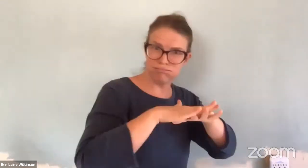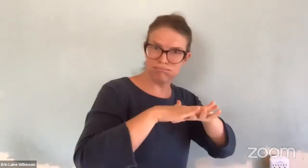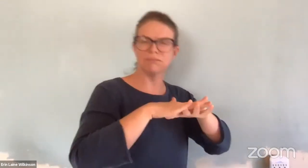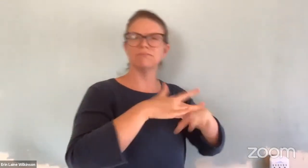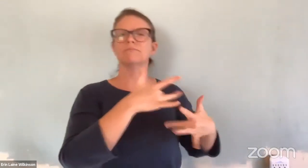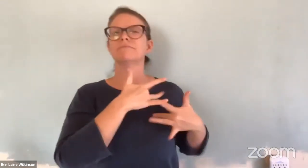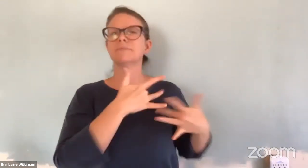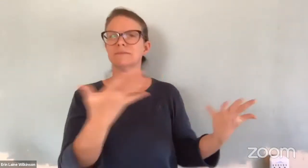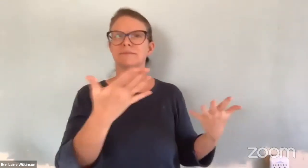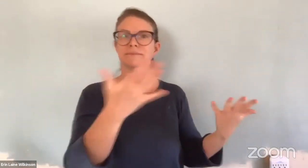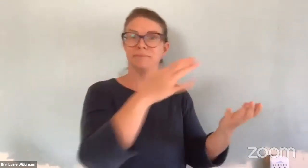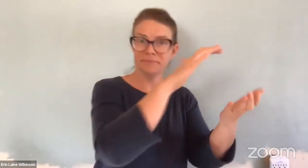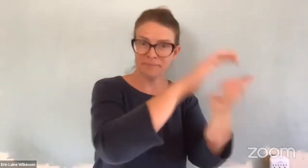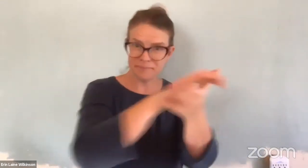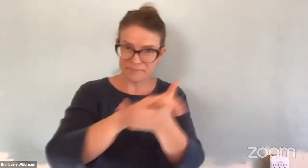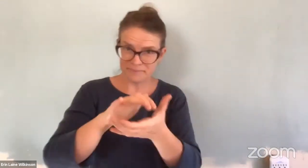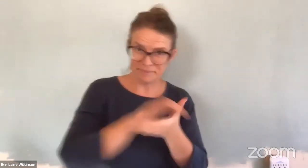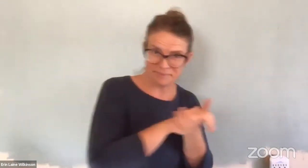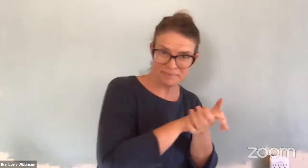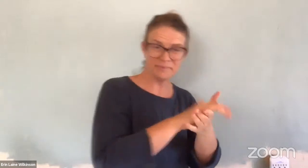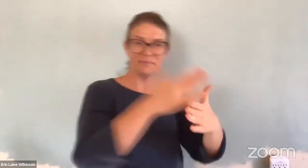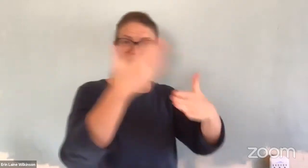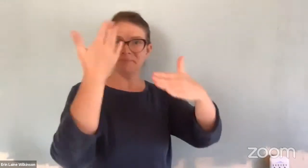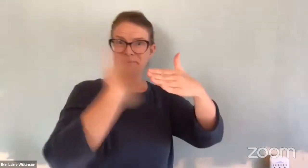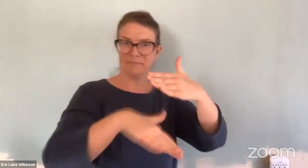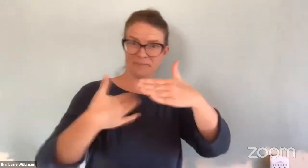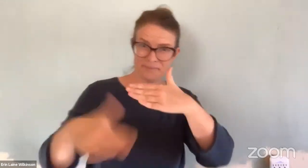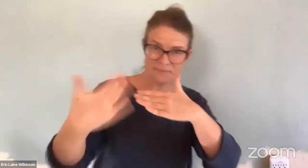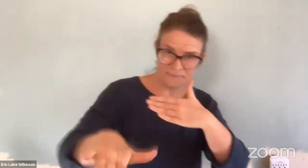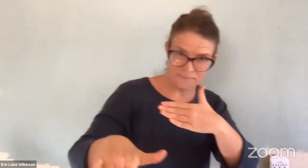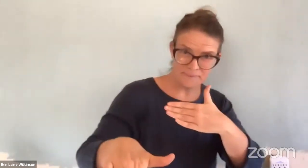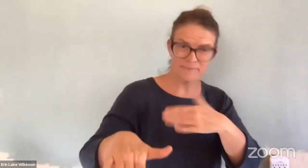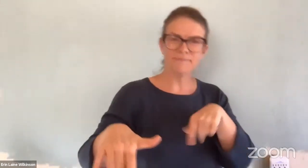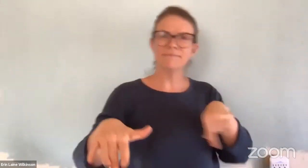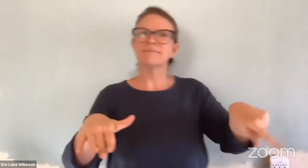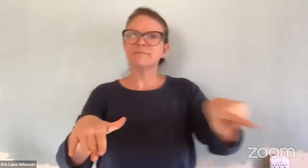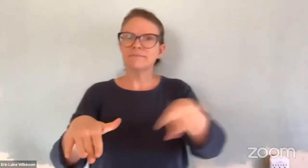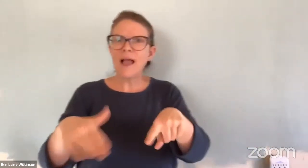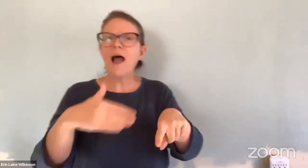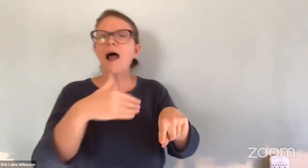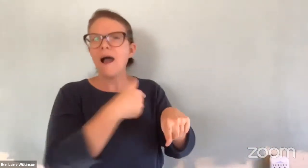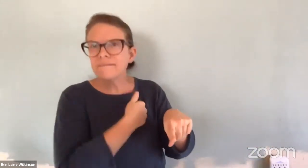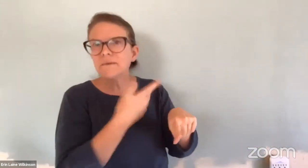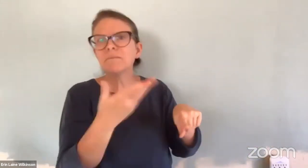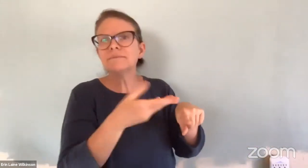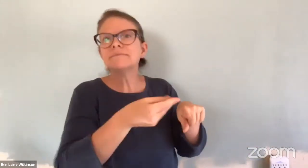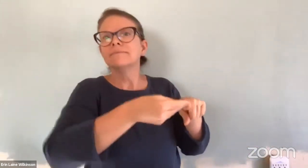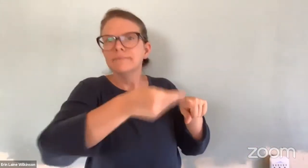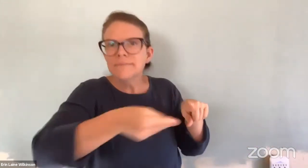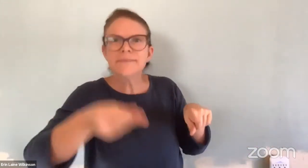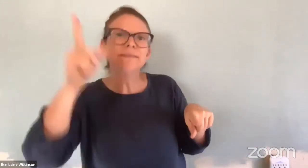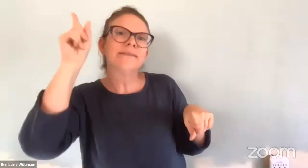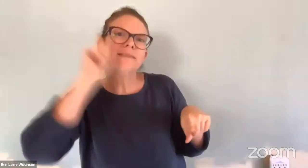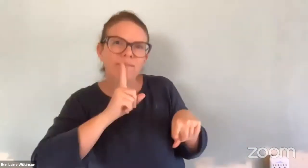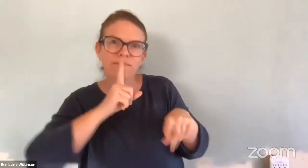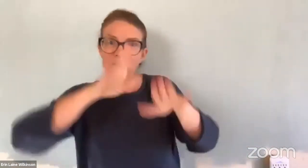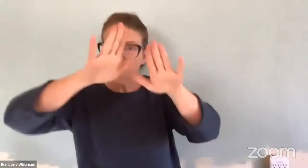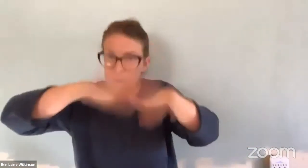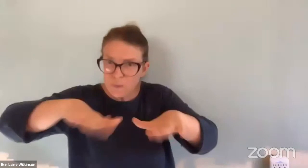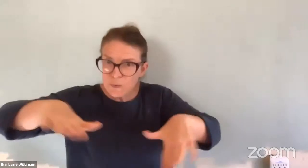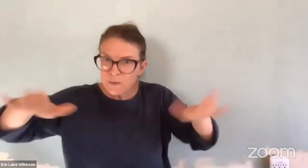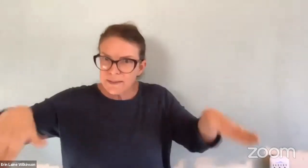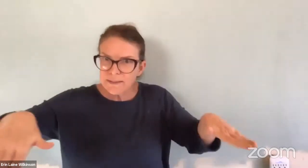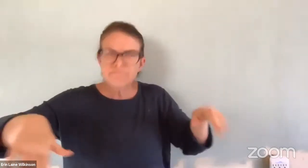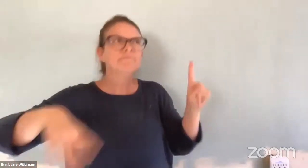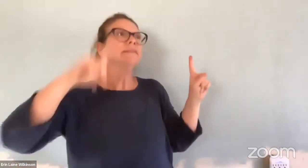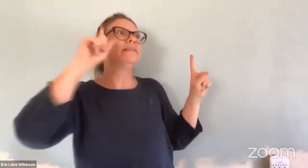pool, right? Because when you congregate like that and you socialize with people, you tend to marry those people that you're near to. You have children,